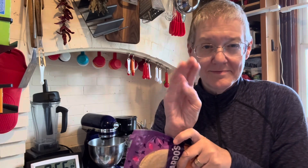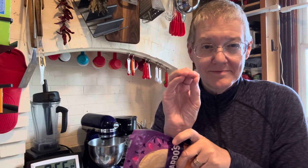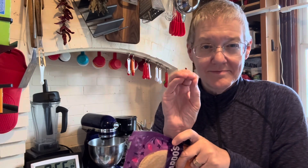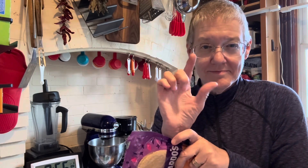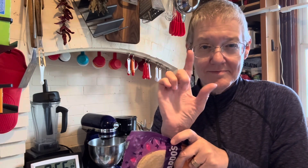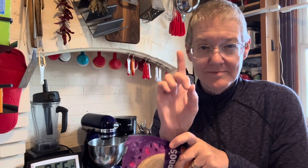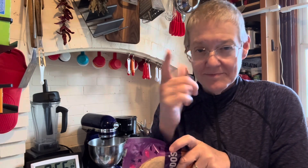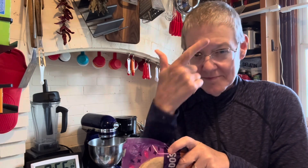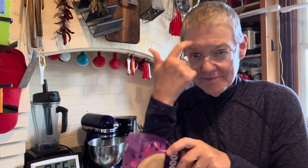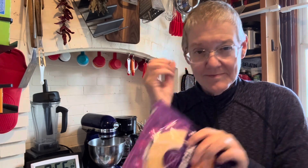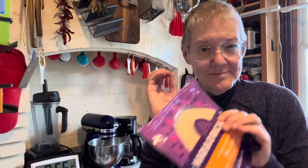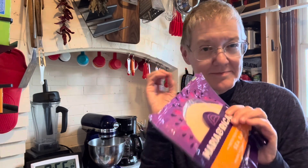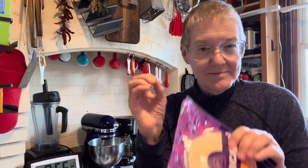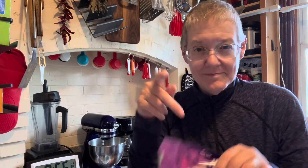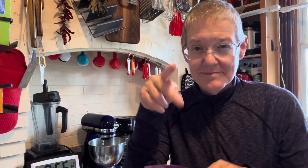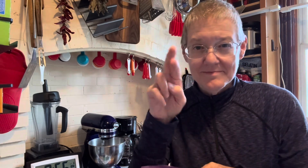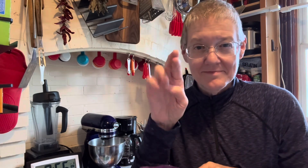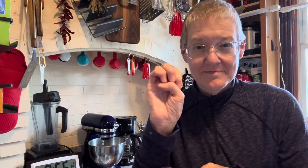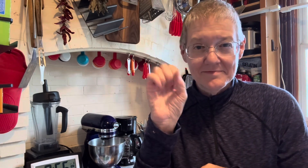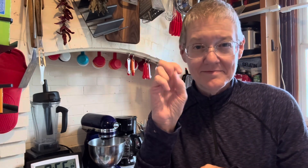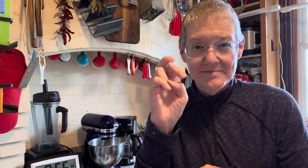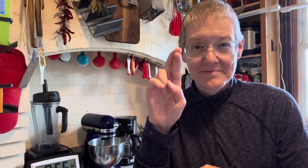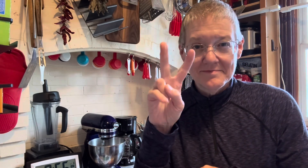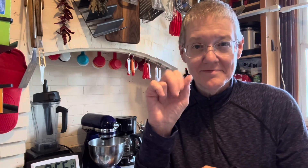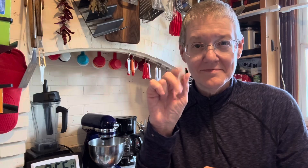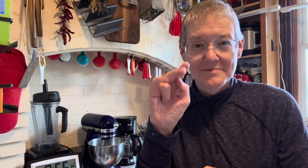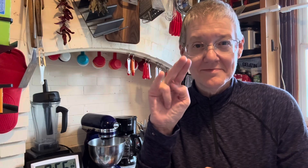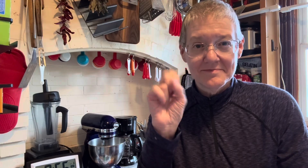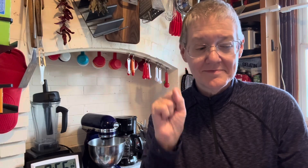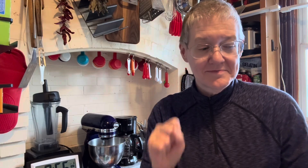They'll mold because they don't have any preservatives in them.